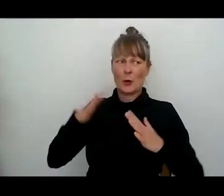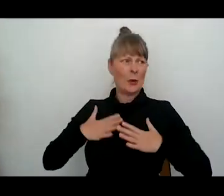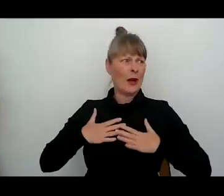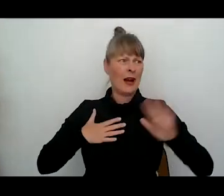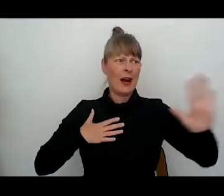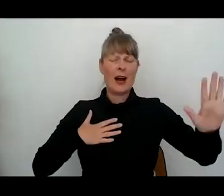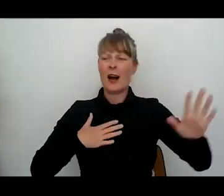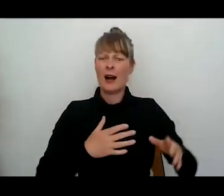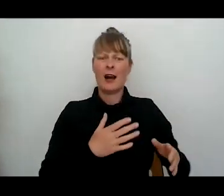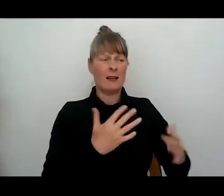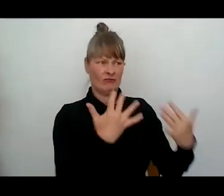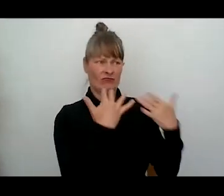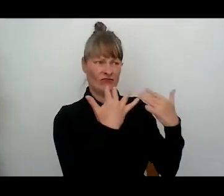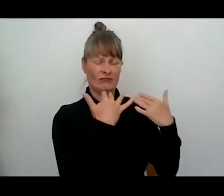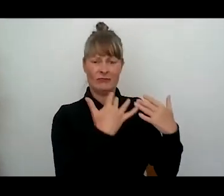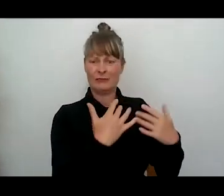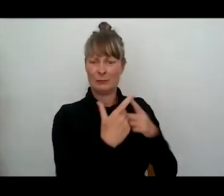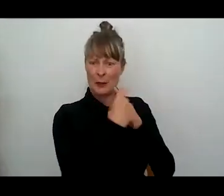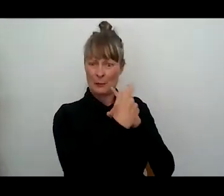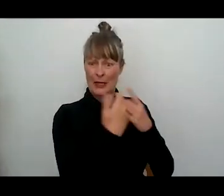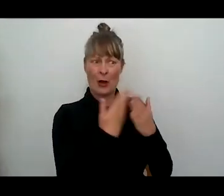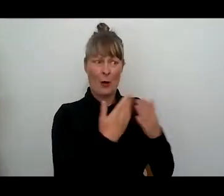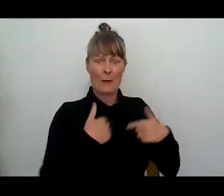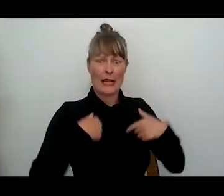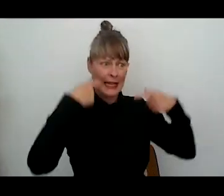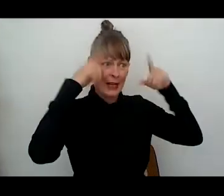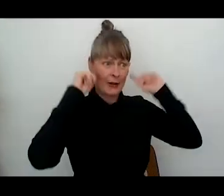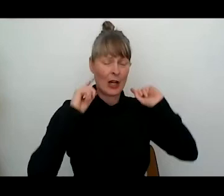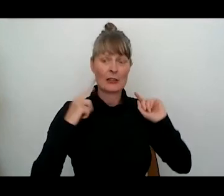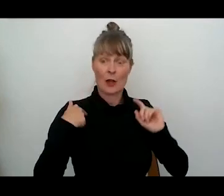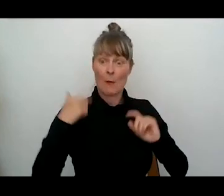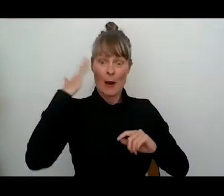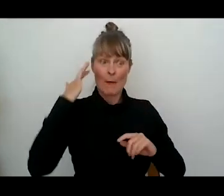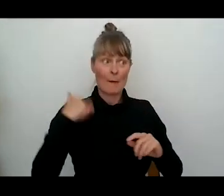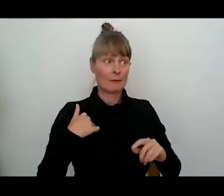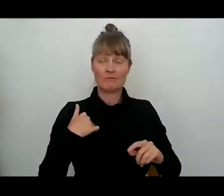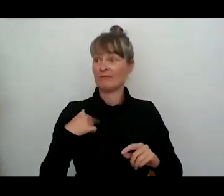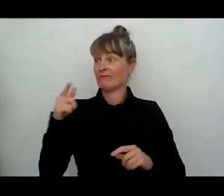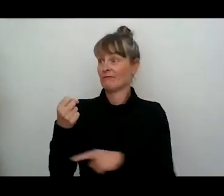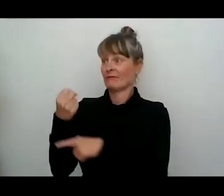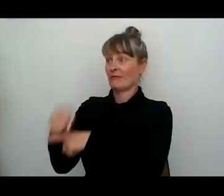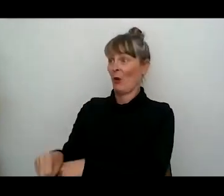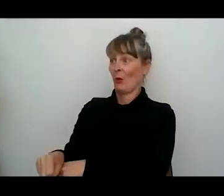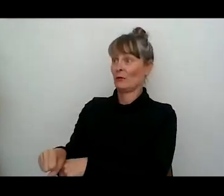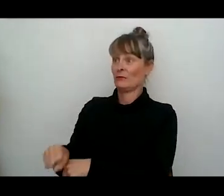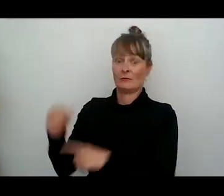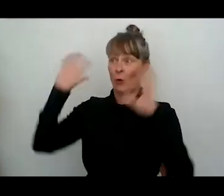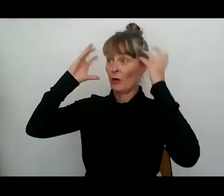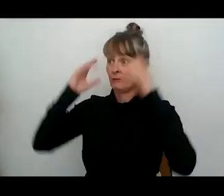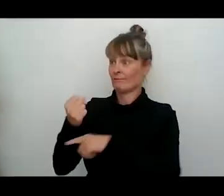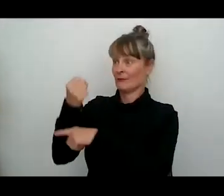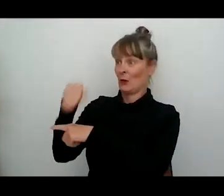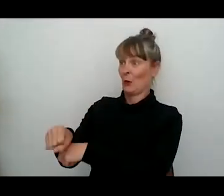know. And she said, okay, no. And the audiologist just looked at us and we were like, well, that's it.